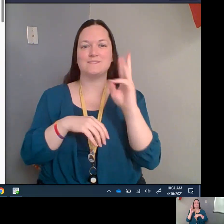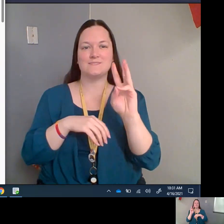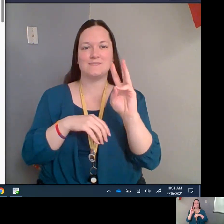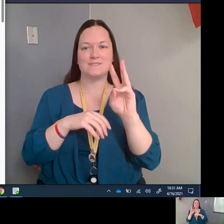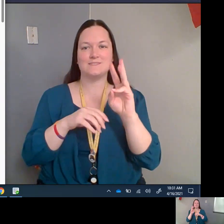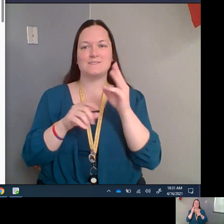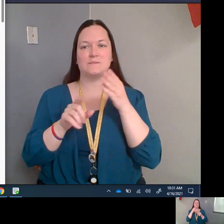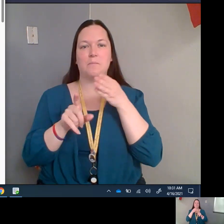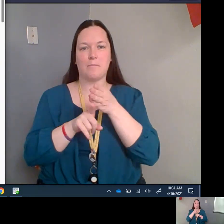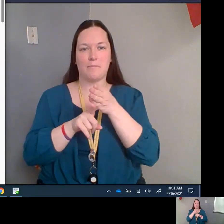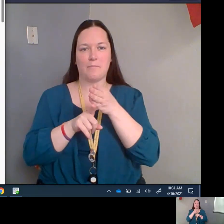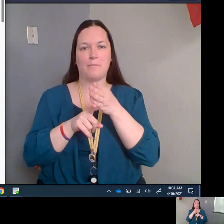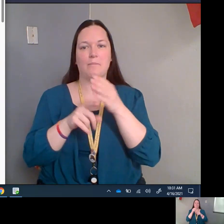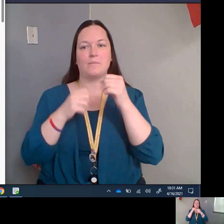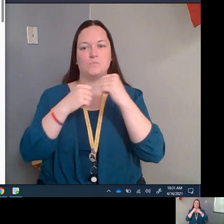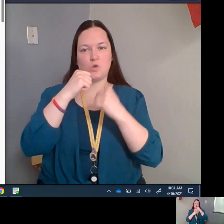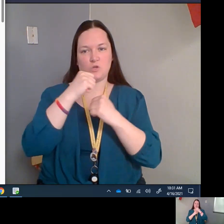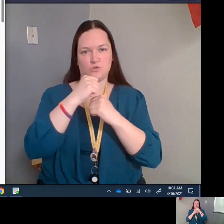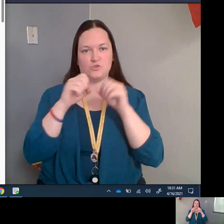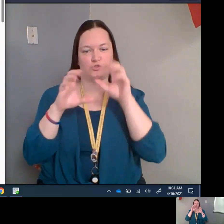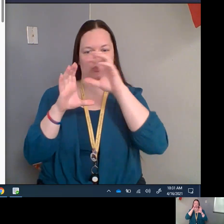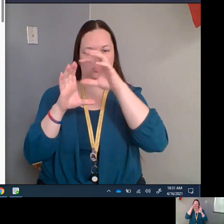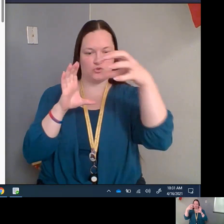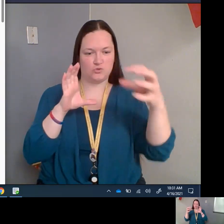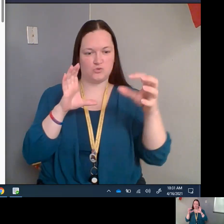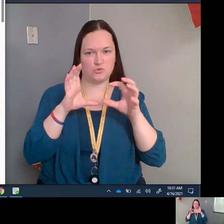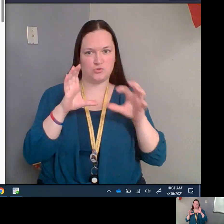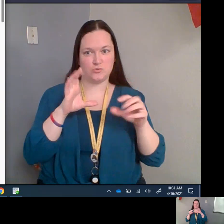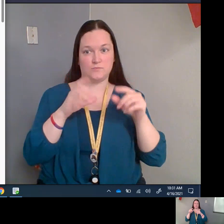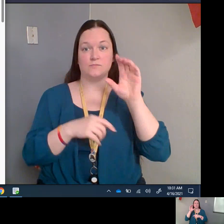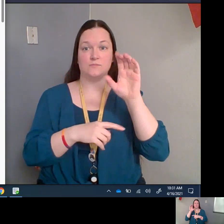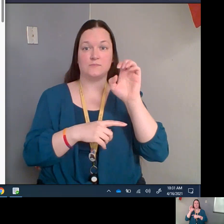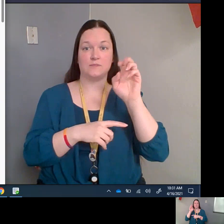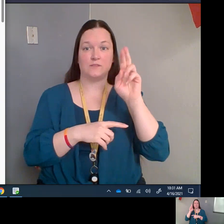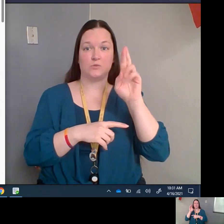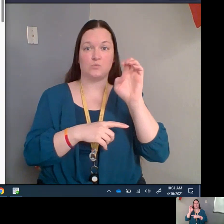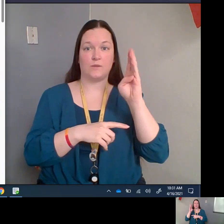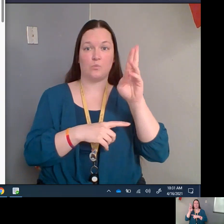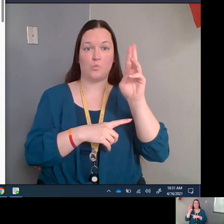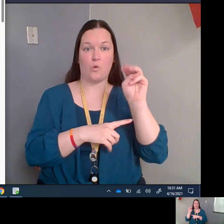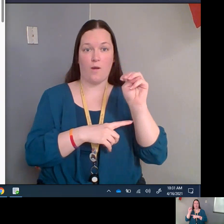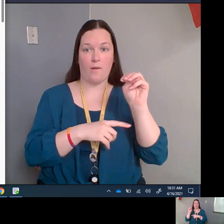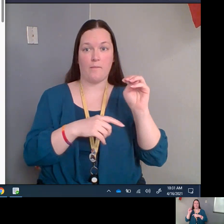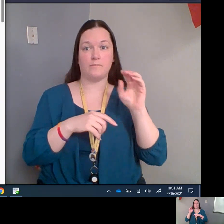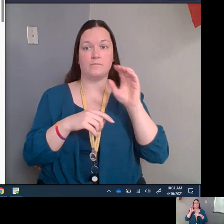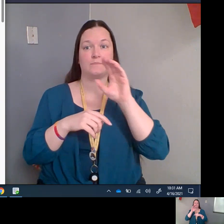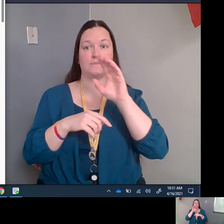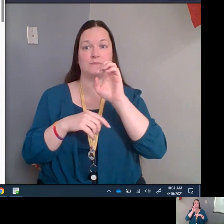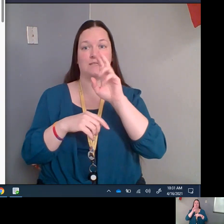within it. These 6 sections are the cerebrum, cerebellum,